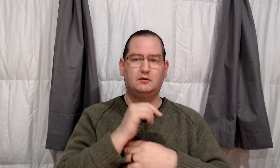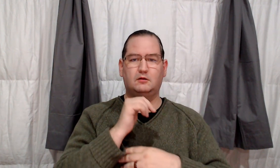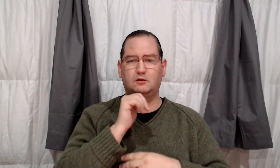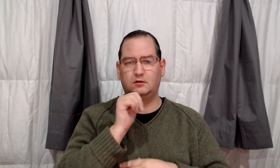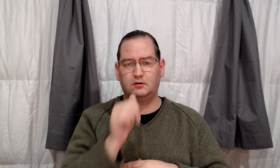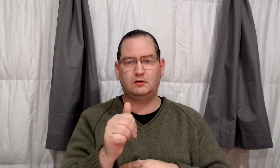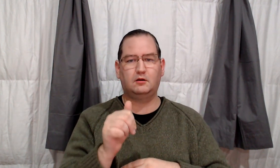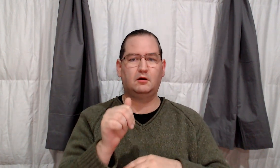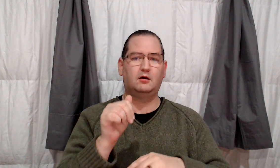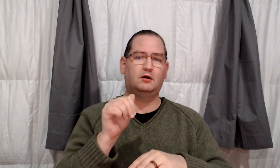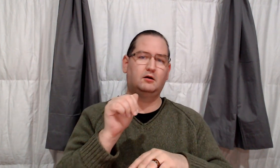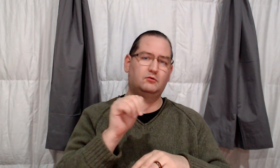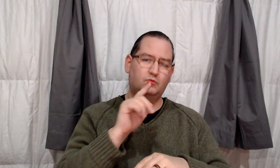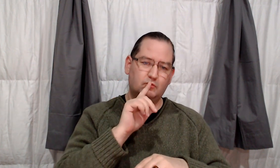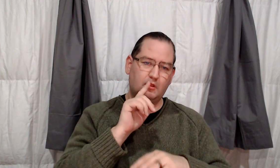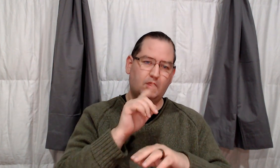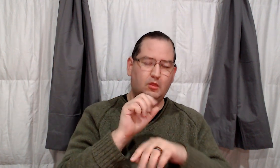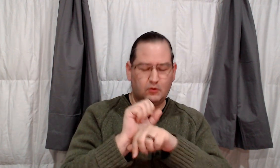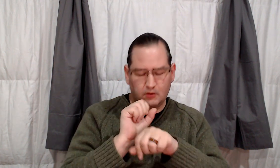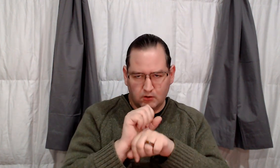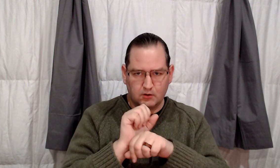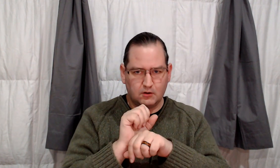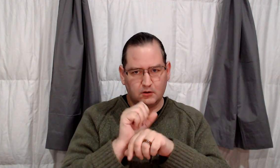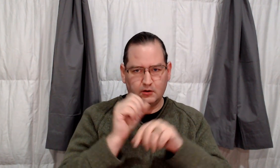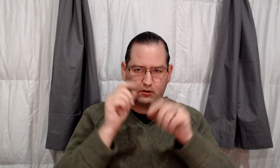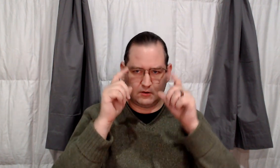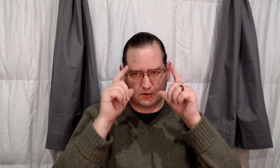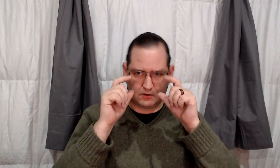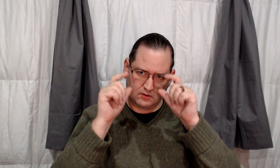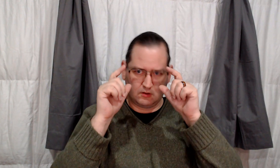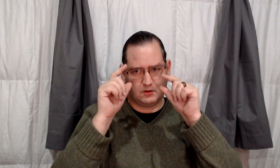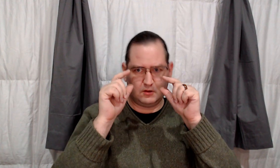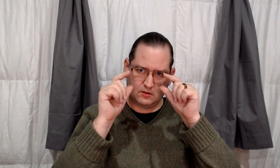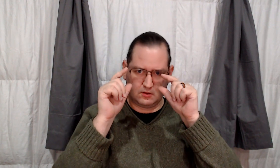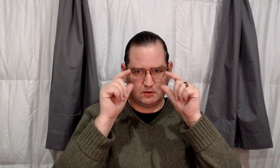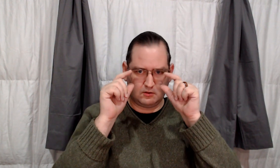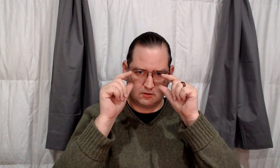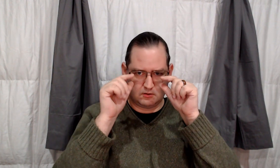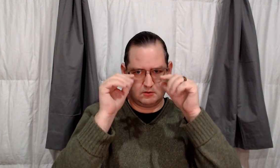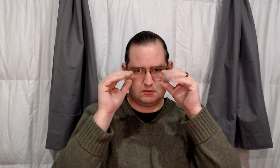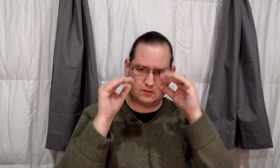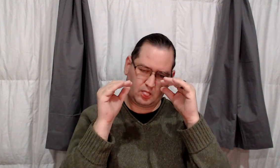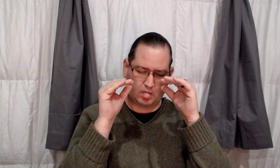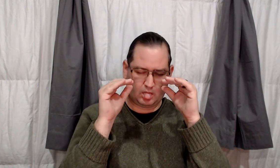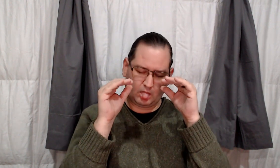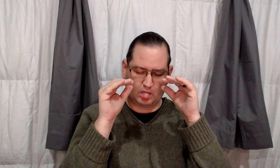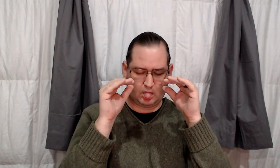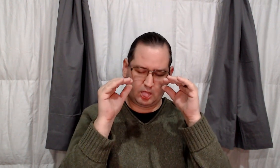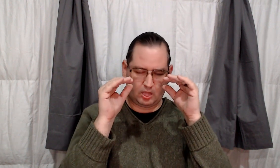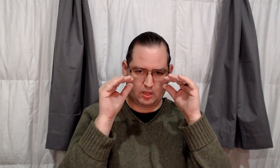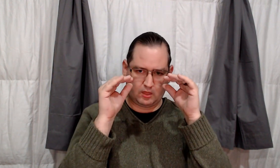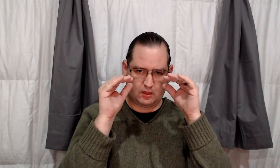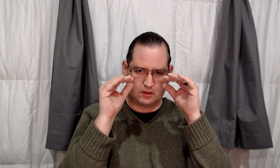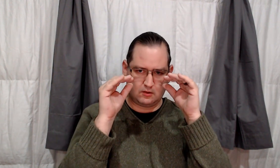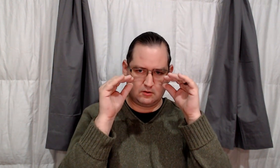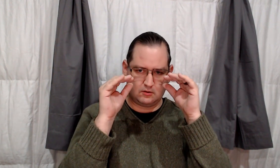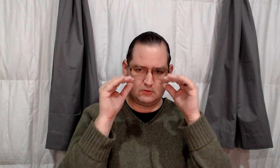Imagine every word I say is relaxing those muscles even more. Just for a while, nobody wants anything. No one